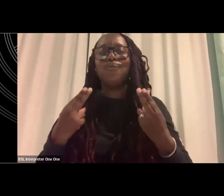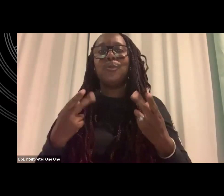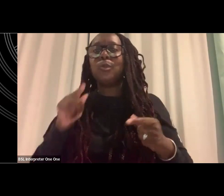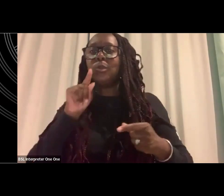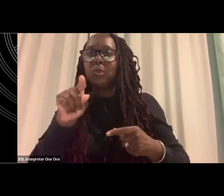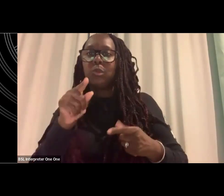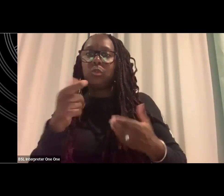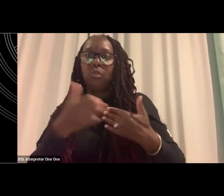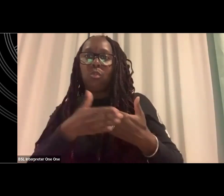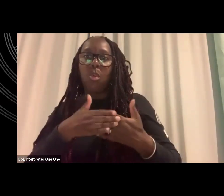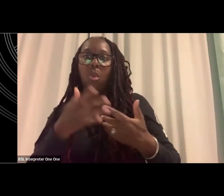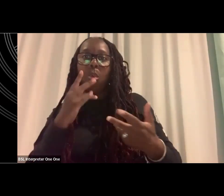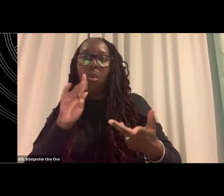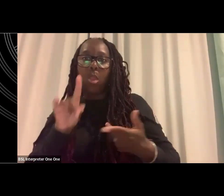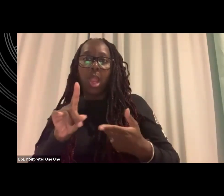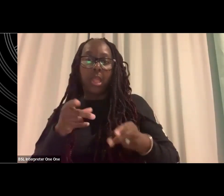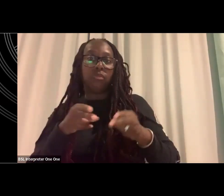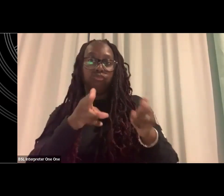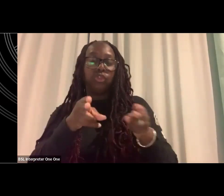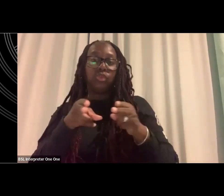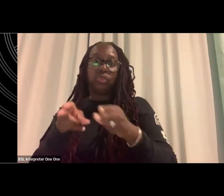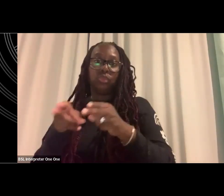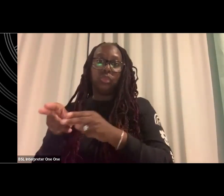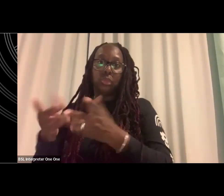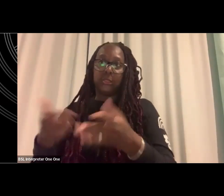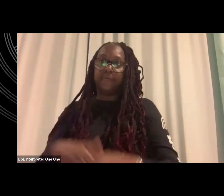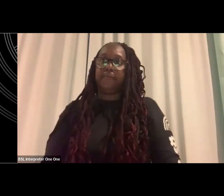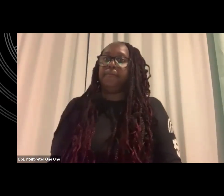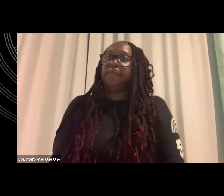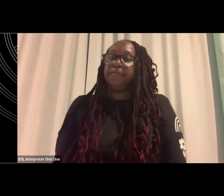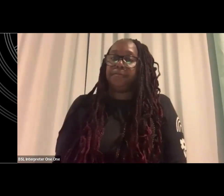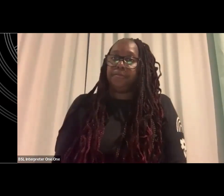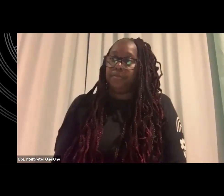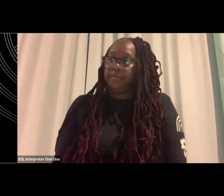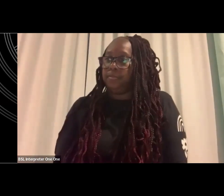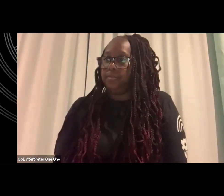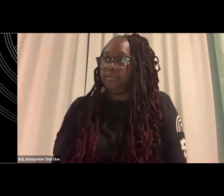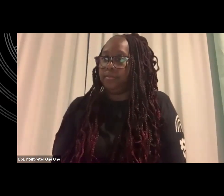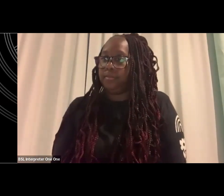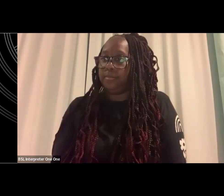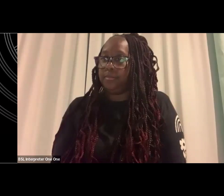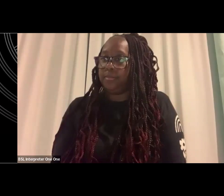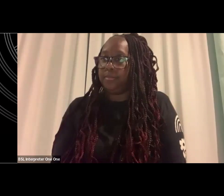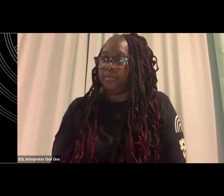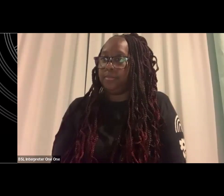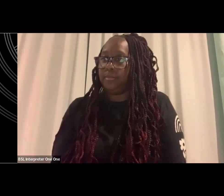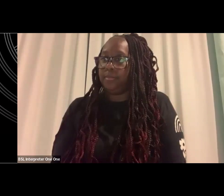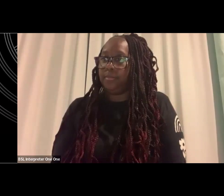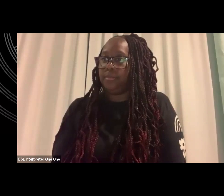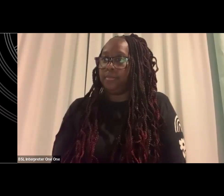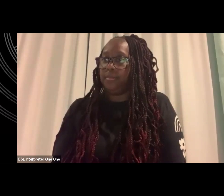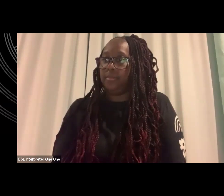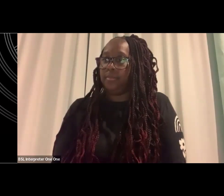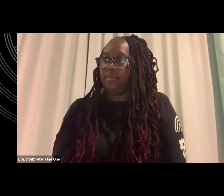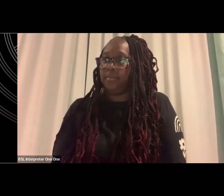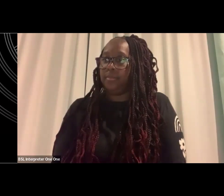tangible upstream root cause dimensions. And I think this framework provides us a